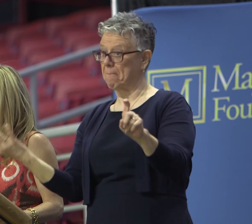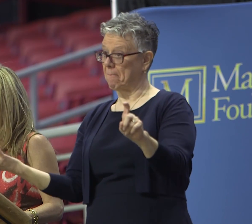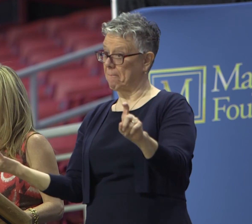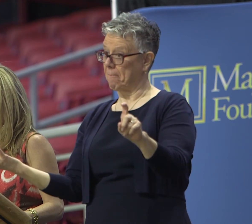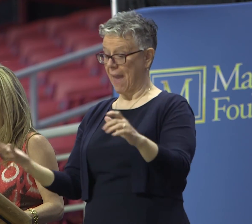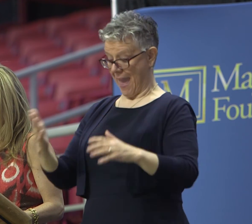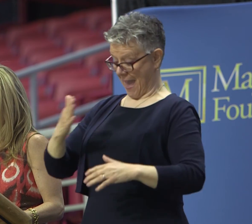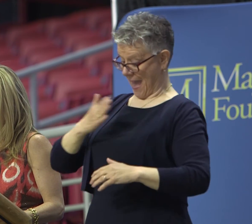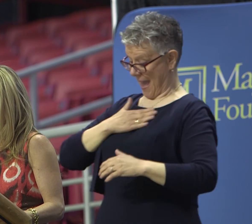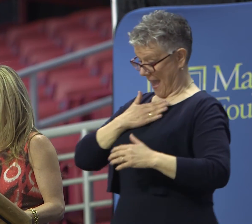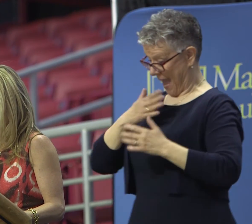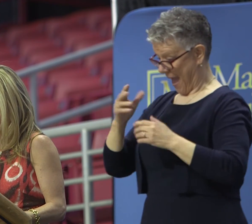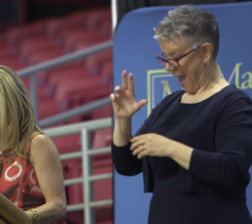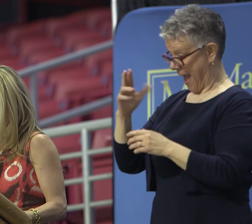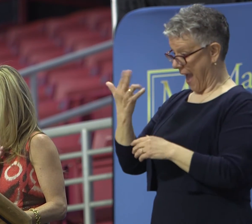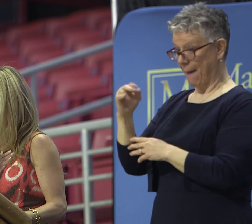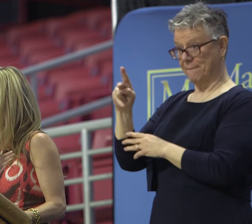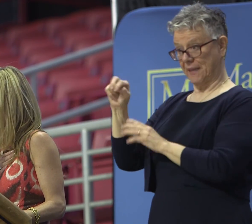True happiness